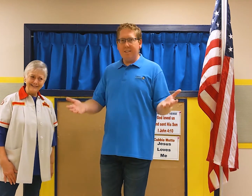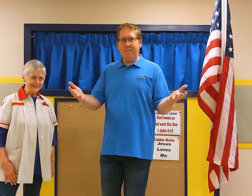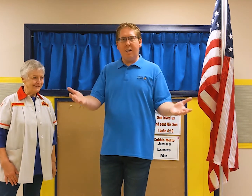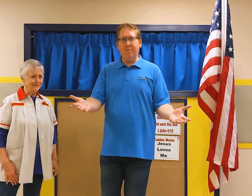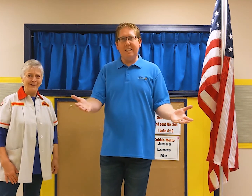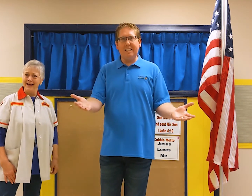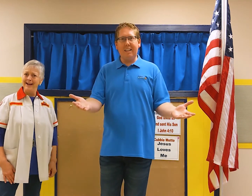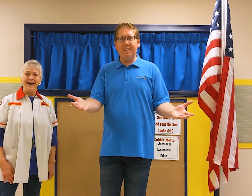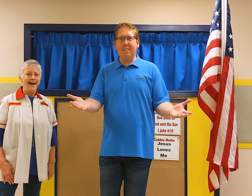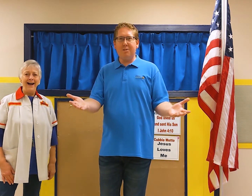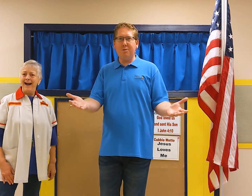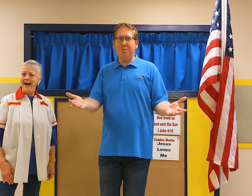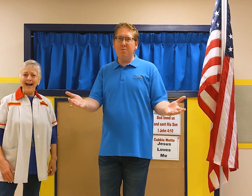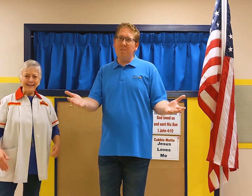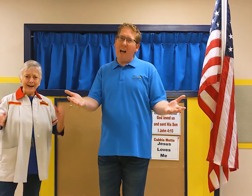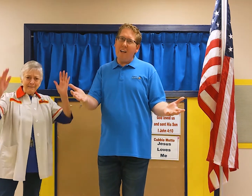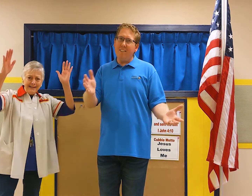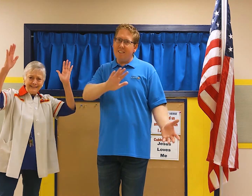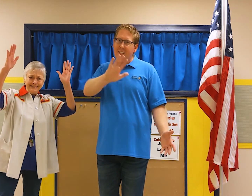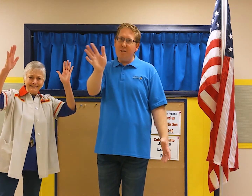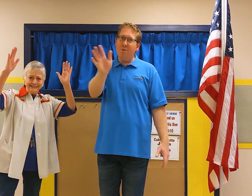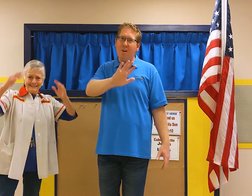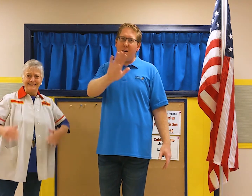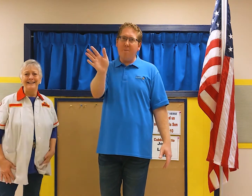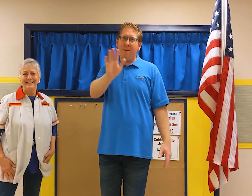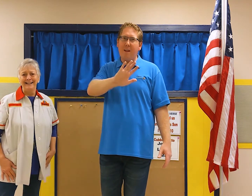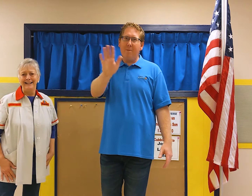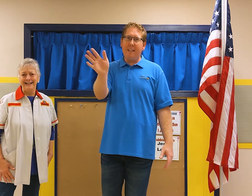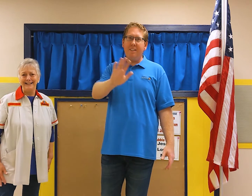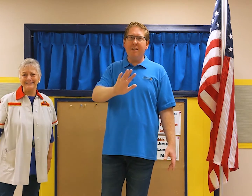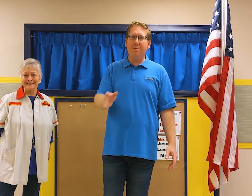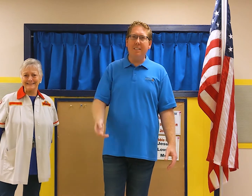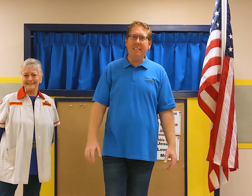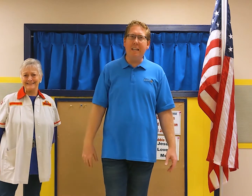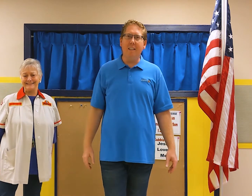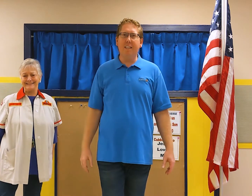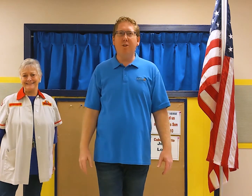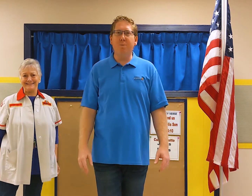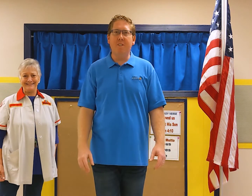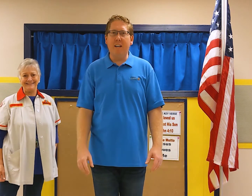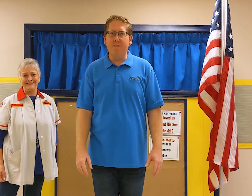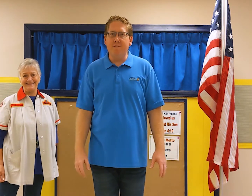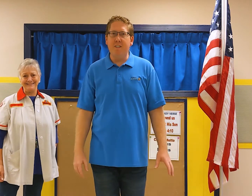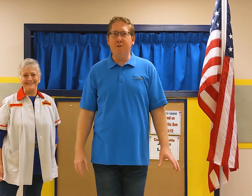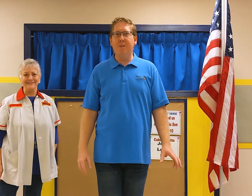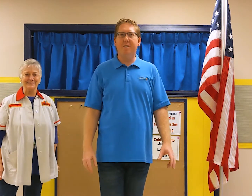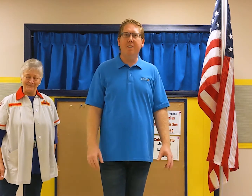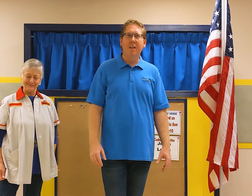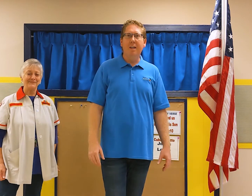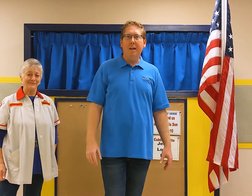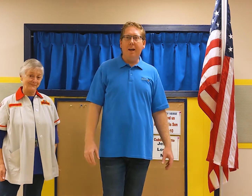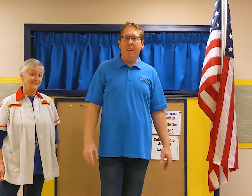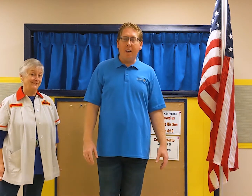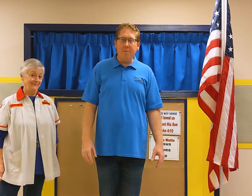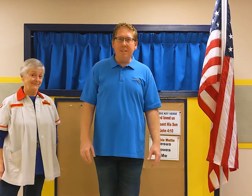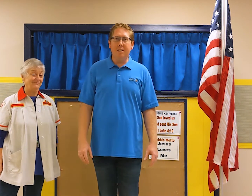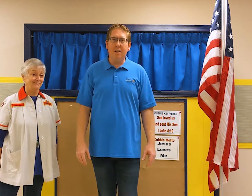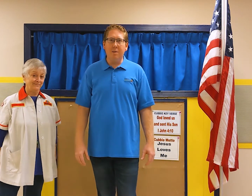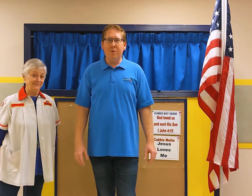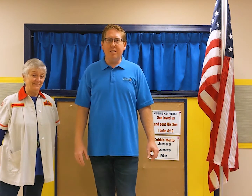Mm-hmm. Cubbies, it's nice to see you all, but I'm glad that you're able to see us. I hope that you're having fun doing your Cubbies Club with us